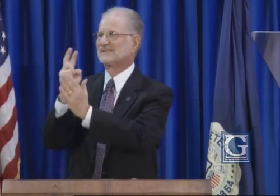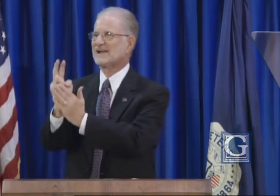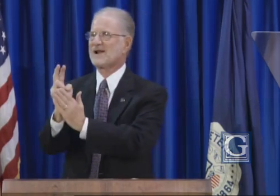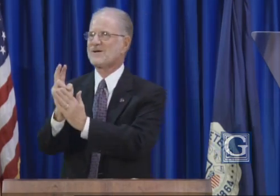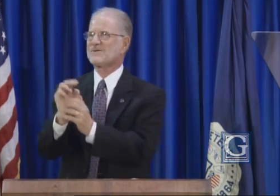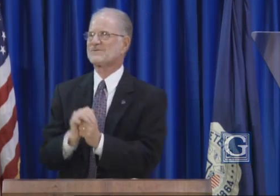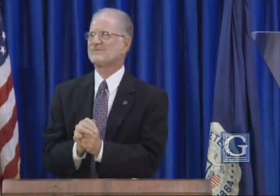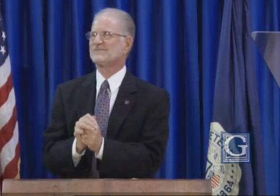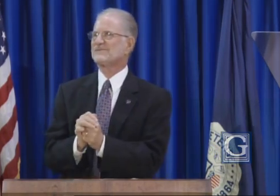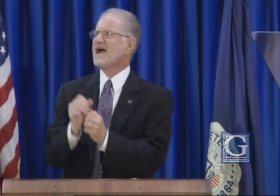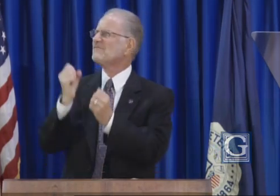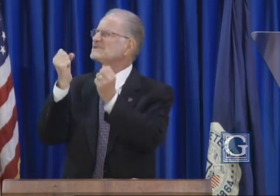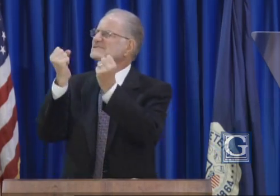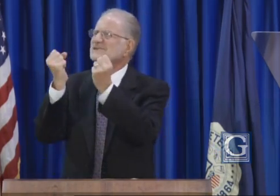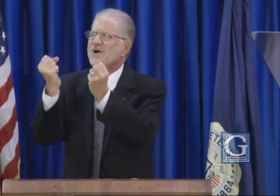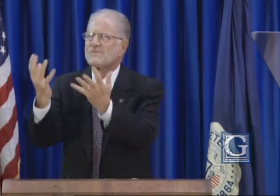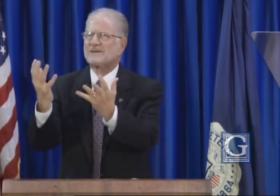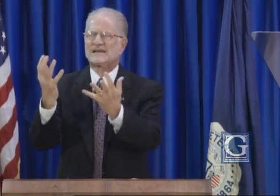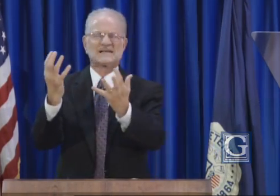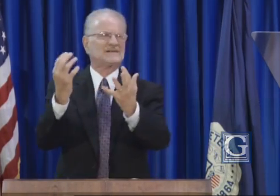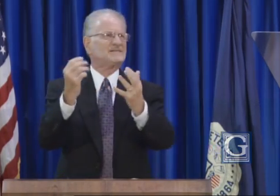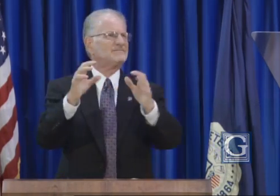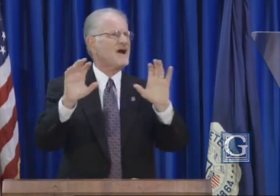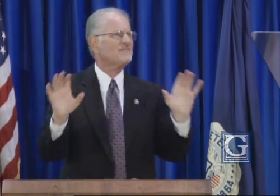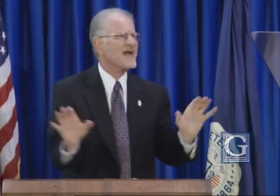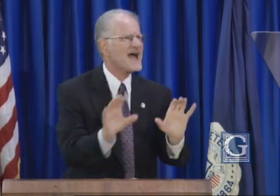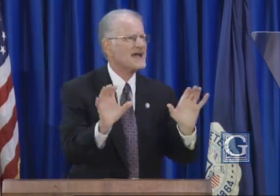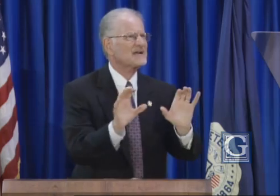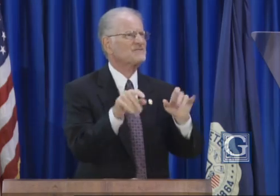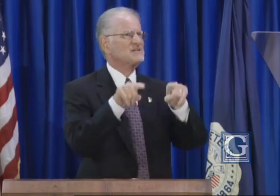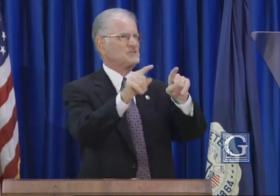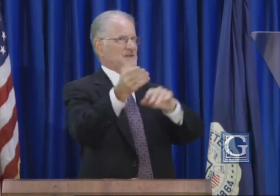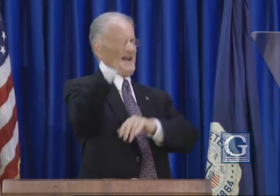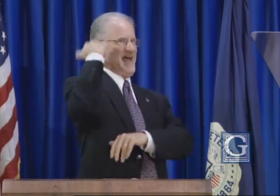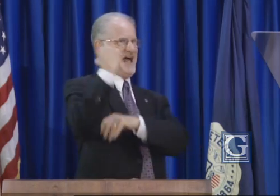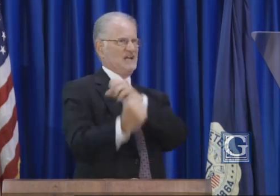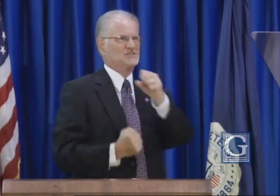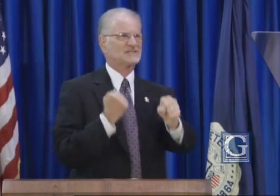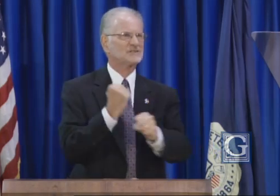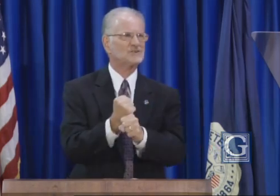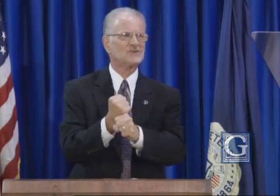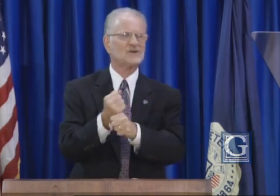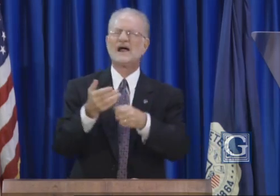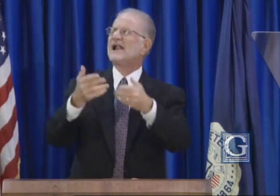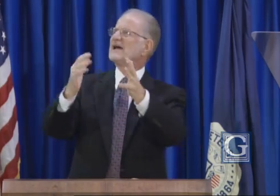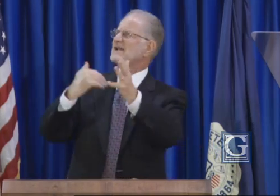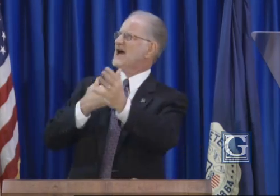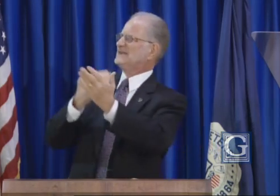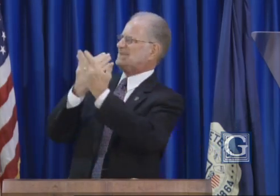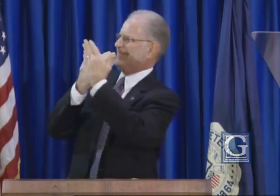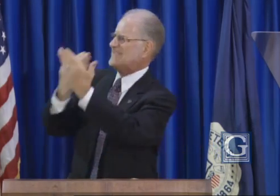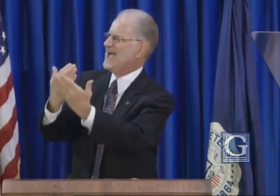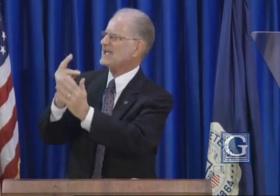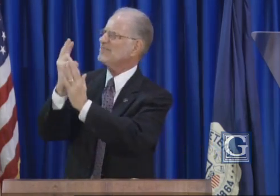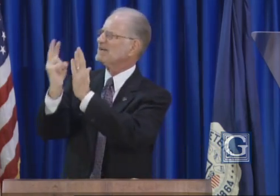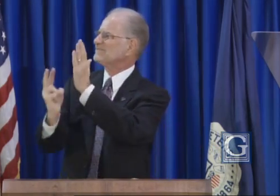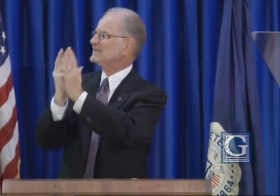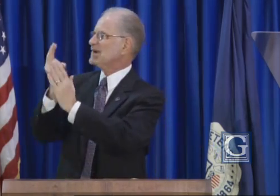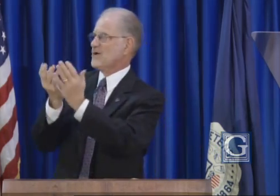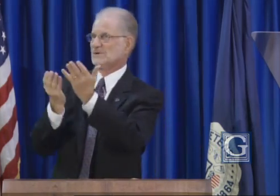What a fabulous video showing so many of the activities during last year. Let's all